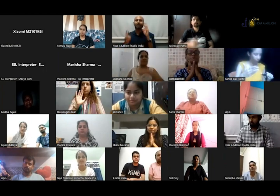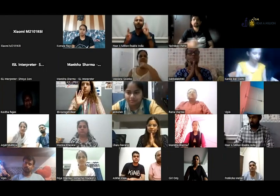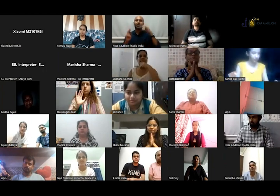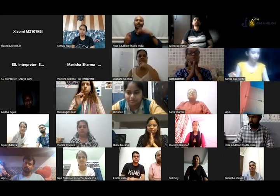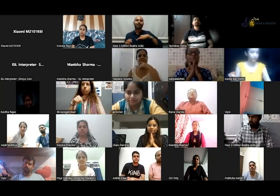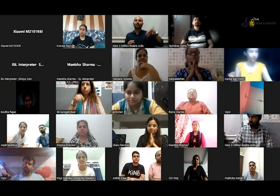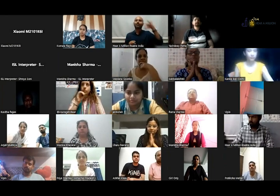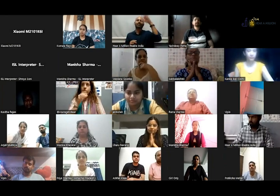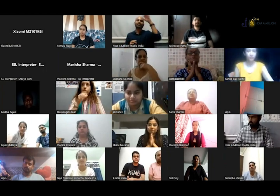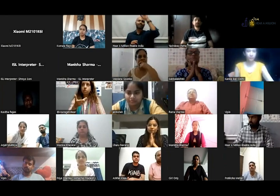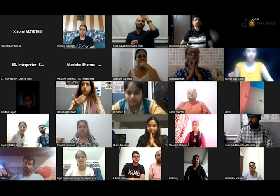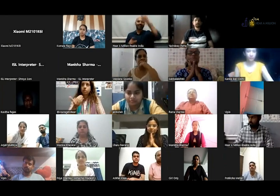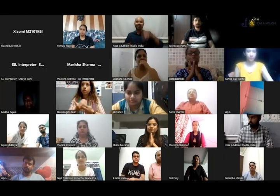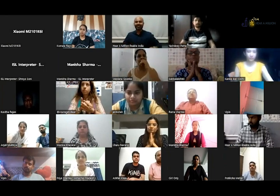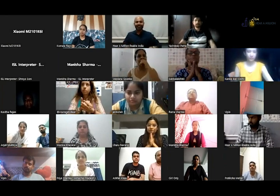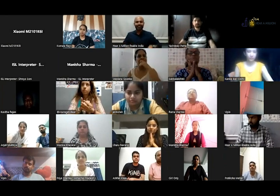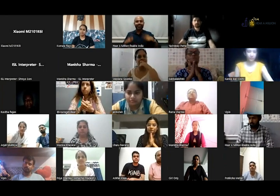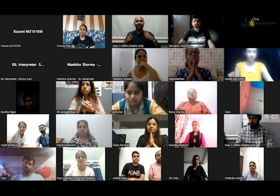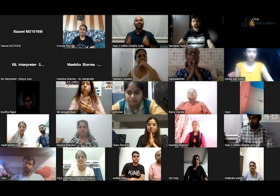memorial.